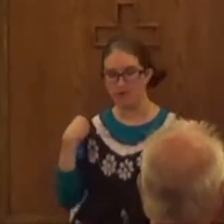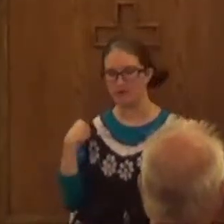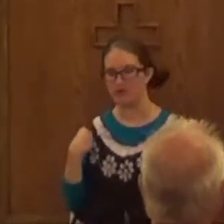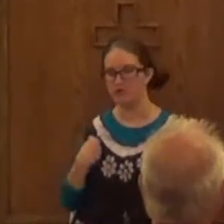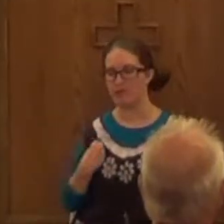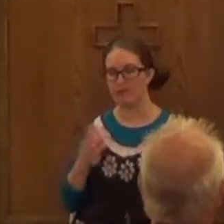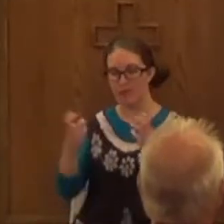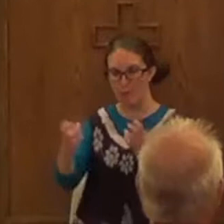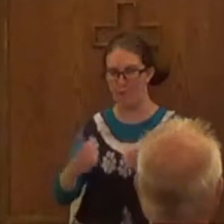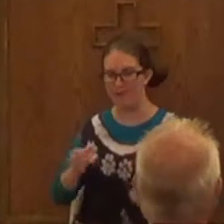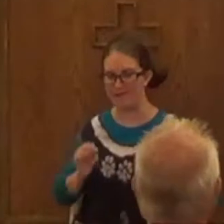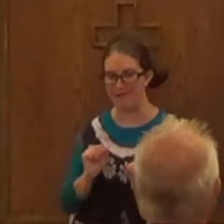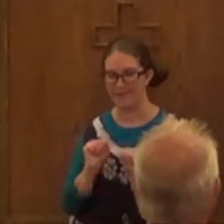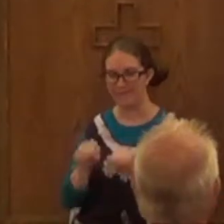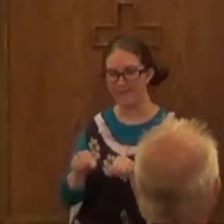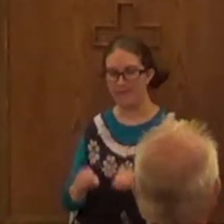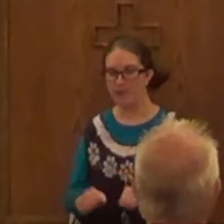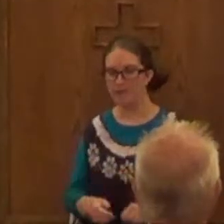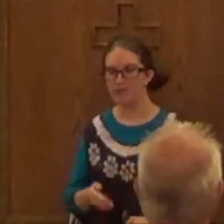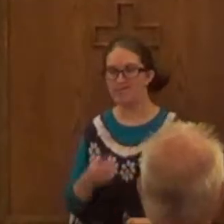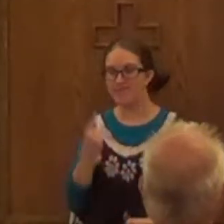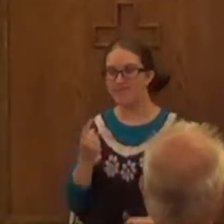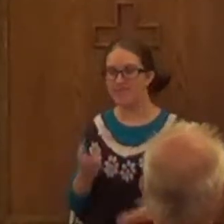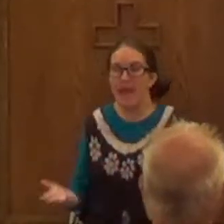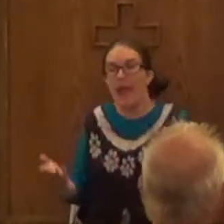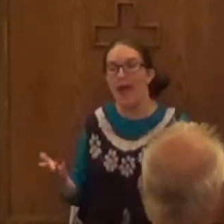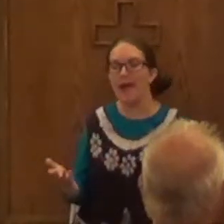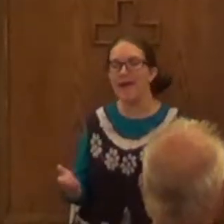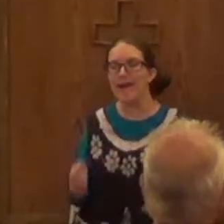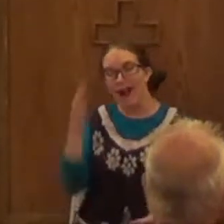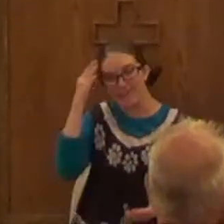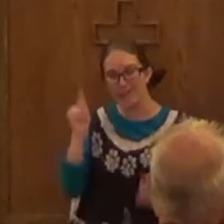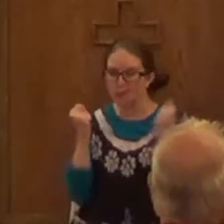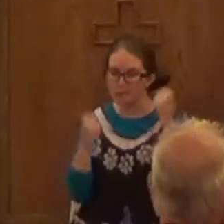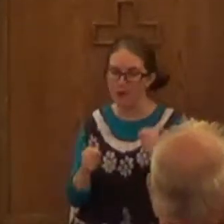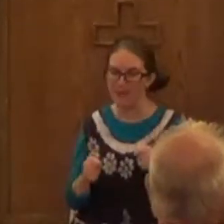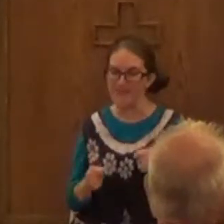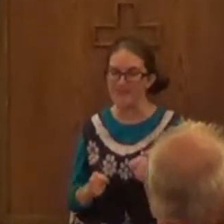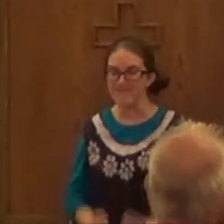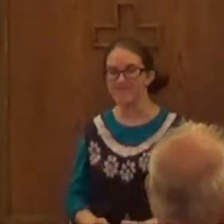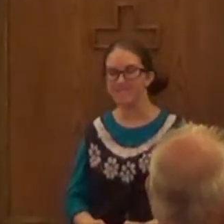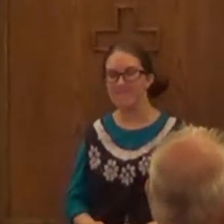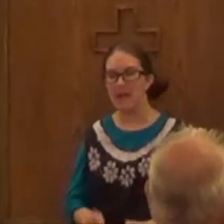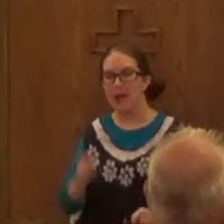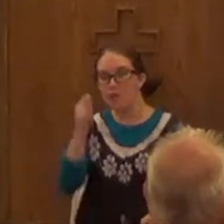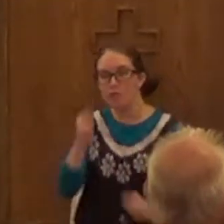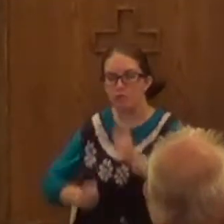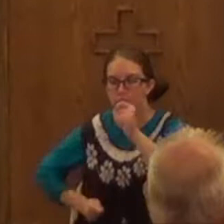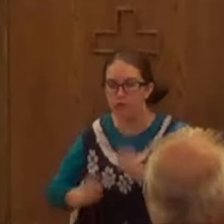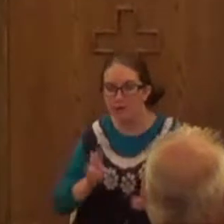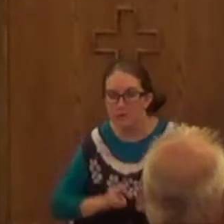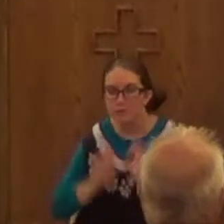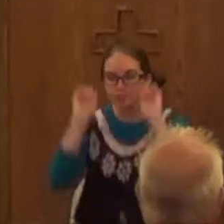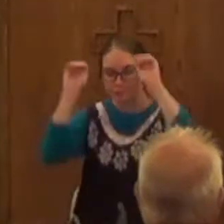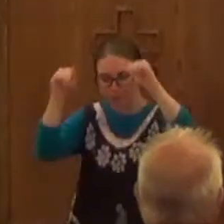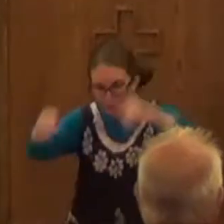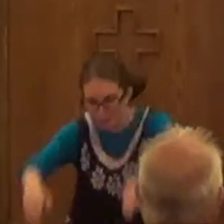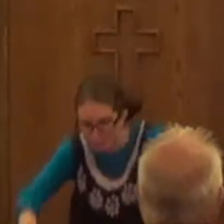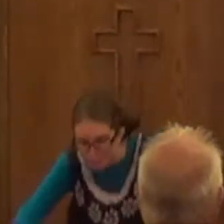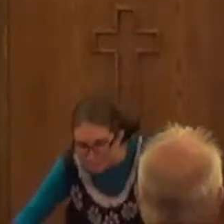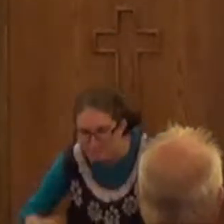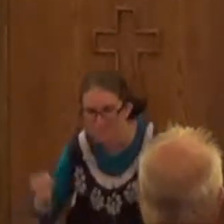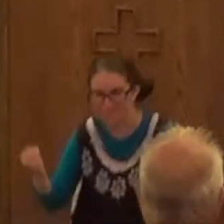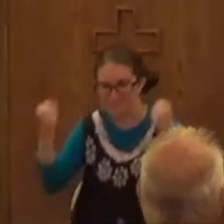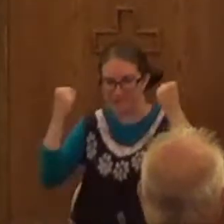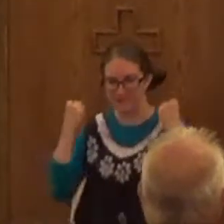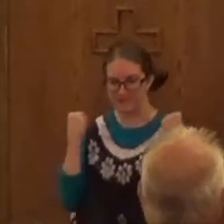it. And so I see, hey, this looks awesome. So, man, I run and I jump with all my might